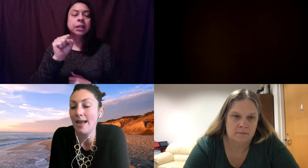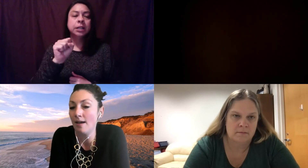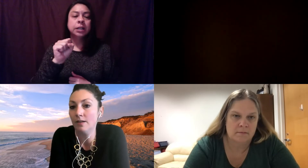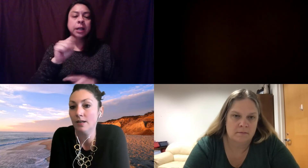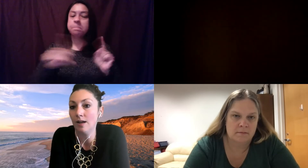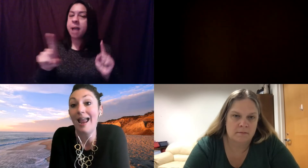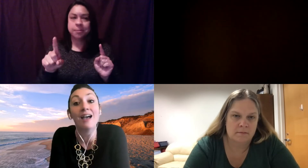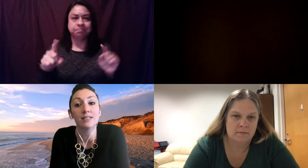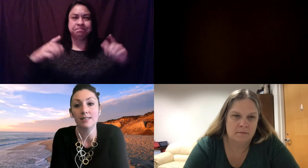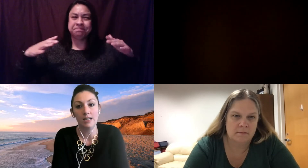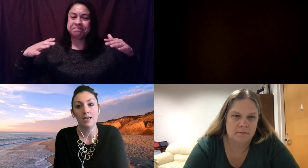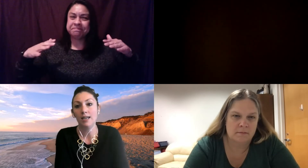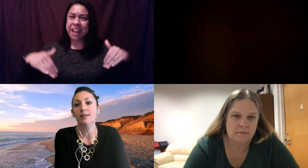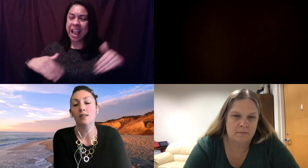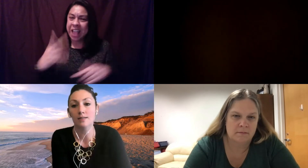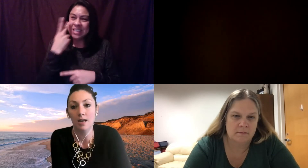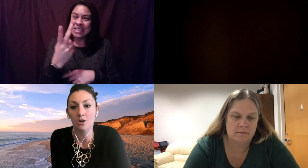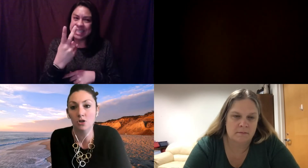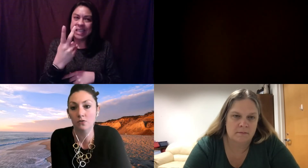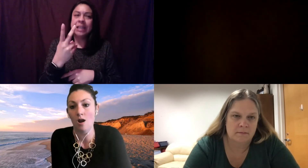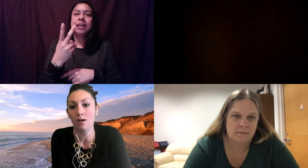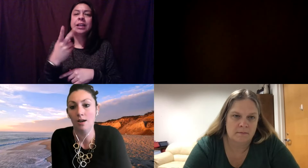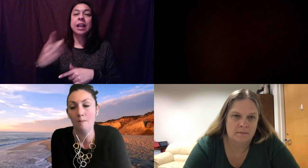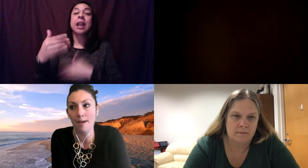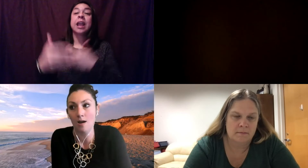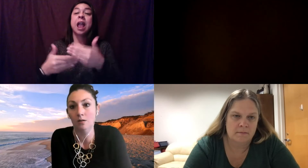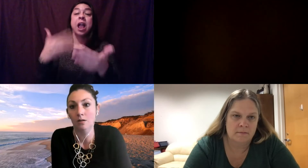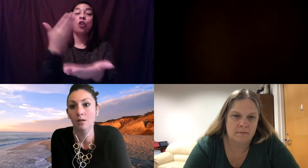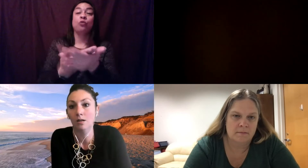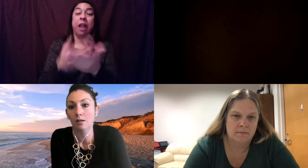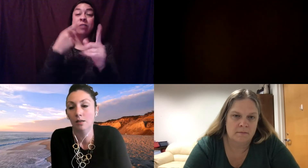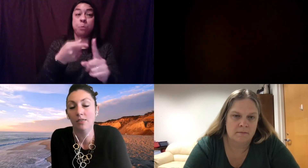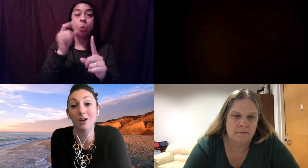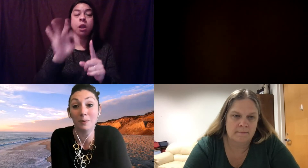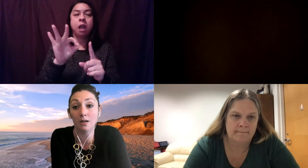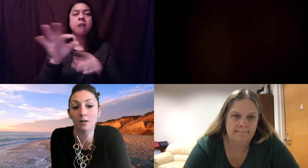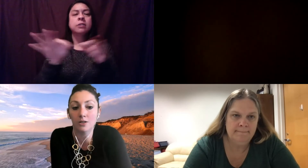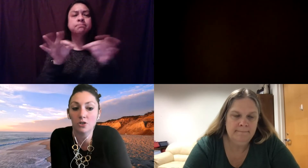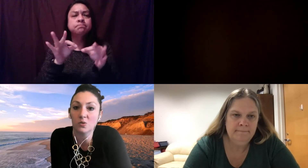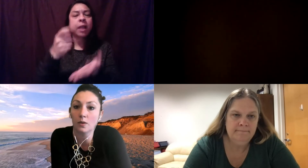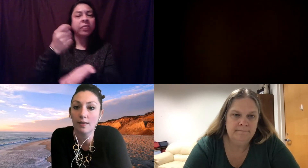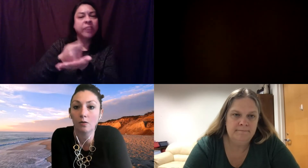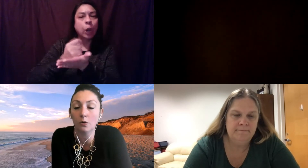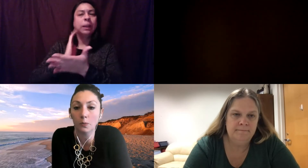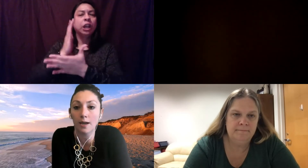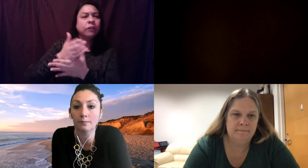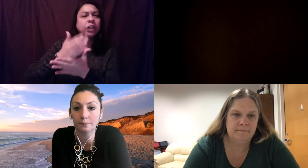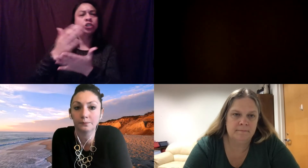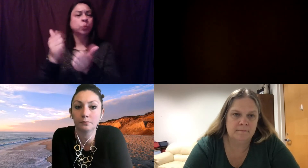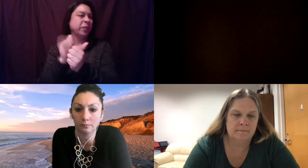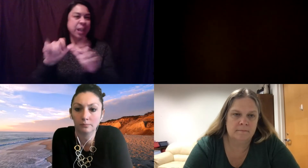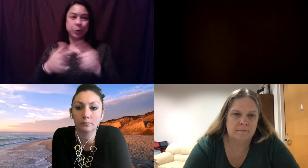But I haven't seen it get to the stage of talking about therapy interventions with that group